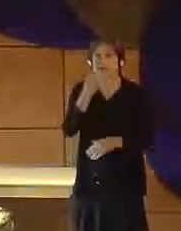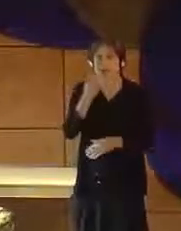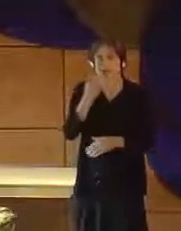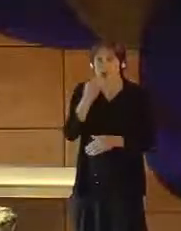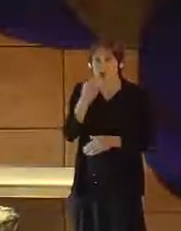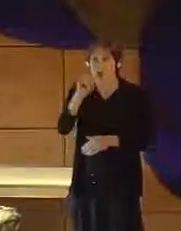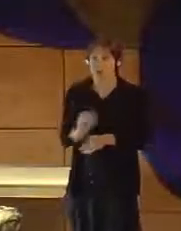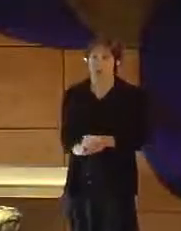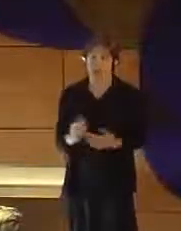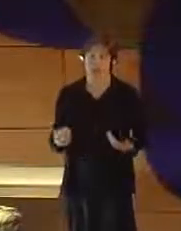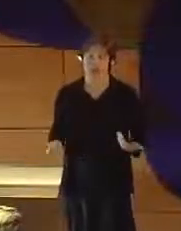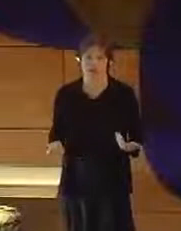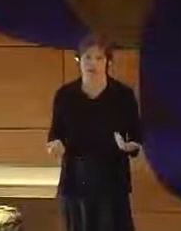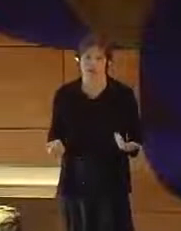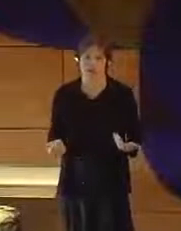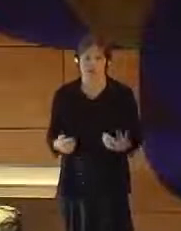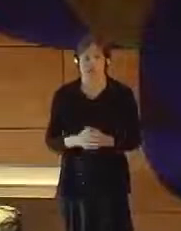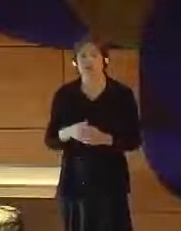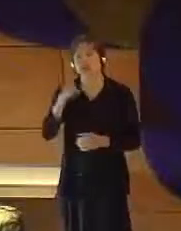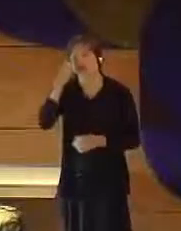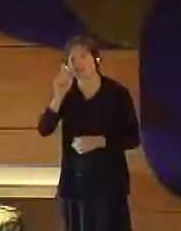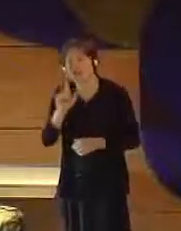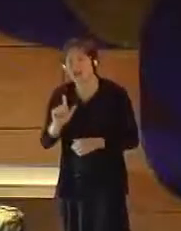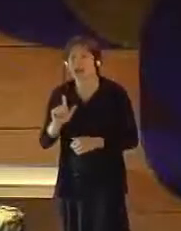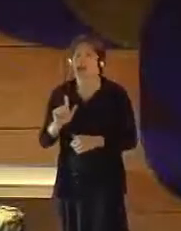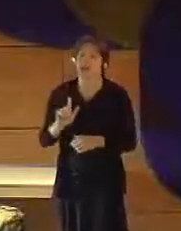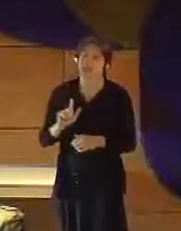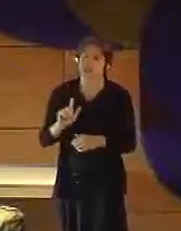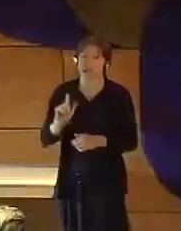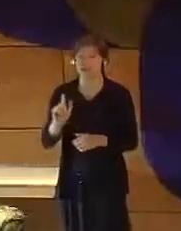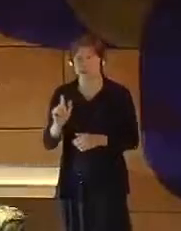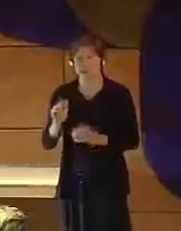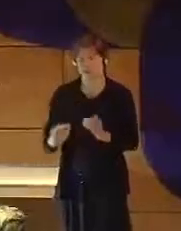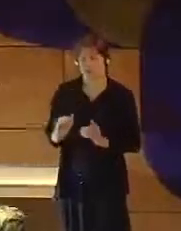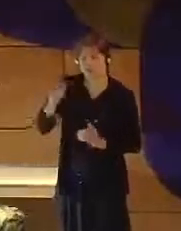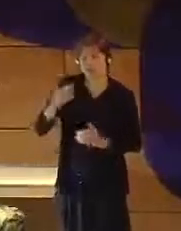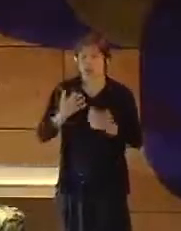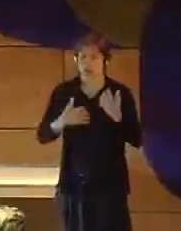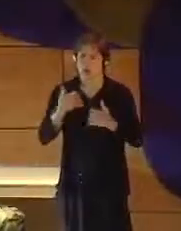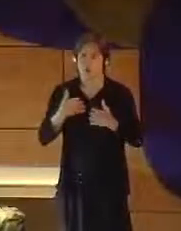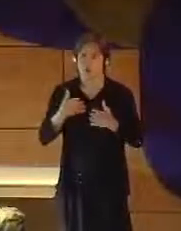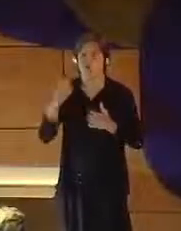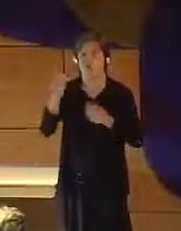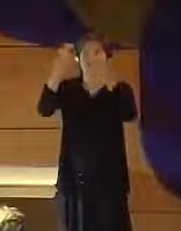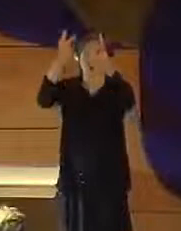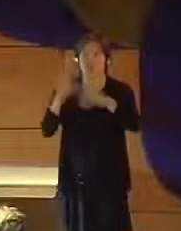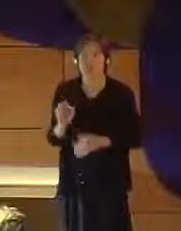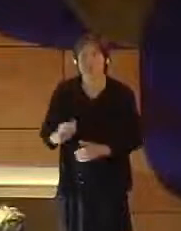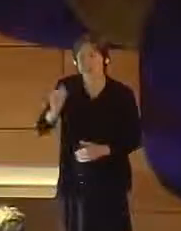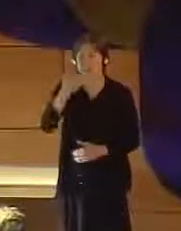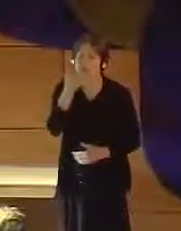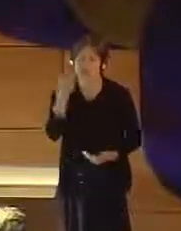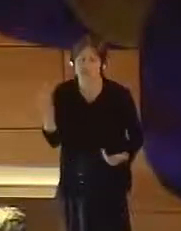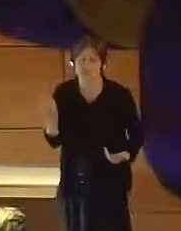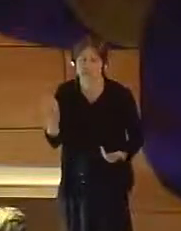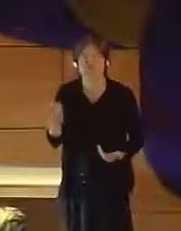of age, growth hormone doesn't play a huge part in your growing. I'm not saying it doesn't play any part, but in the kids